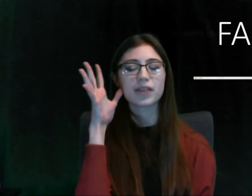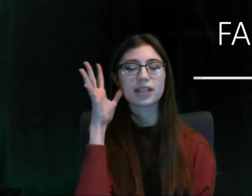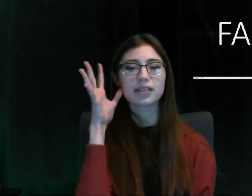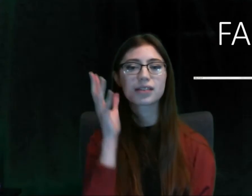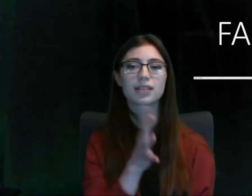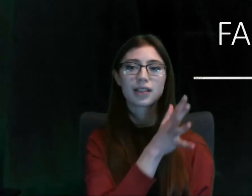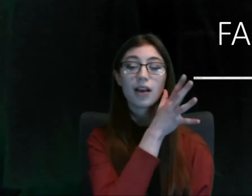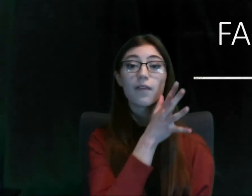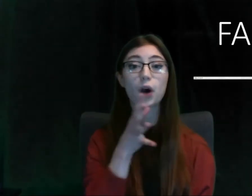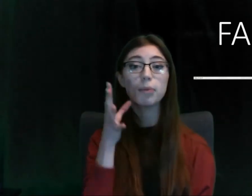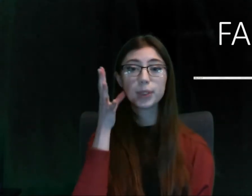face. Farm,